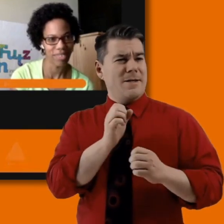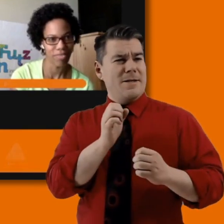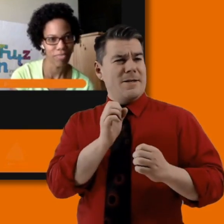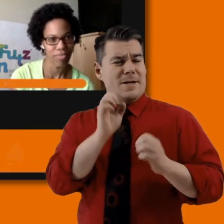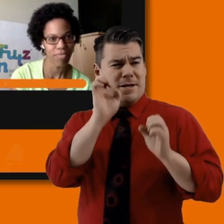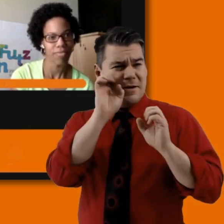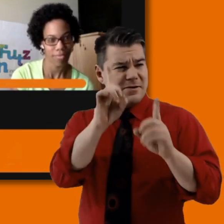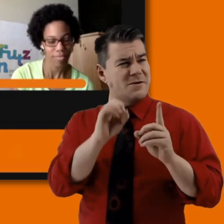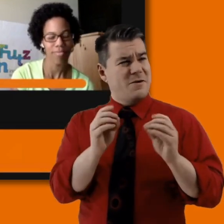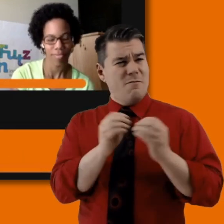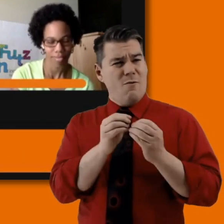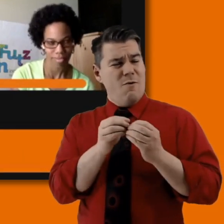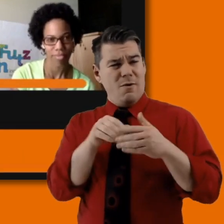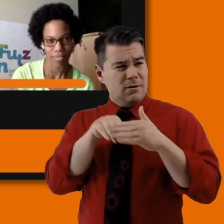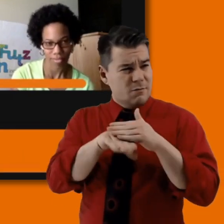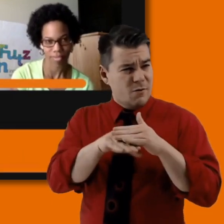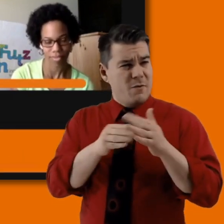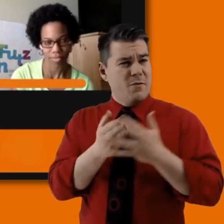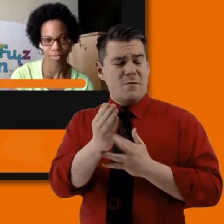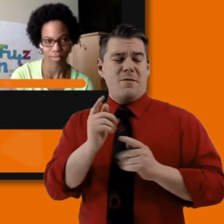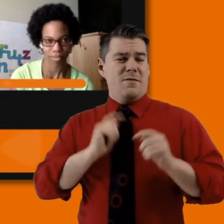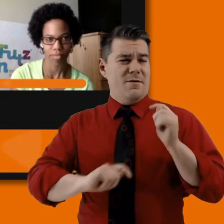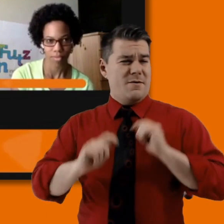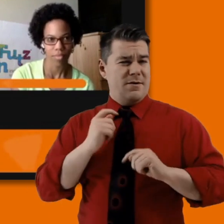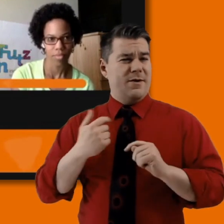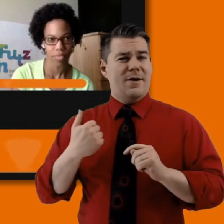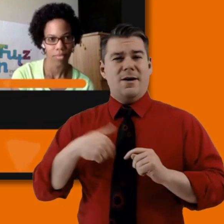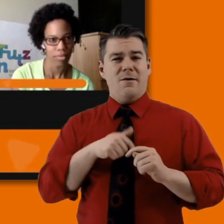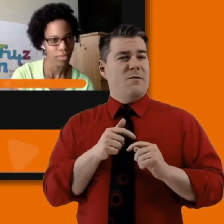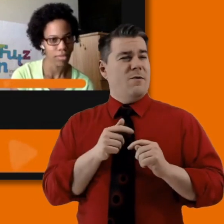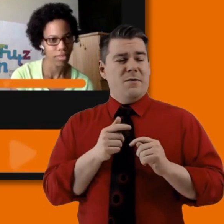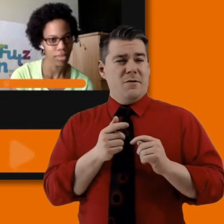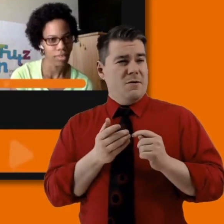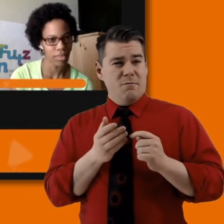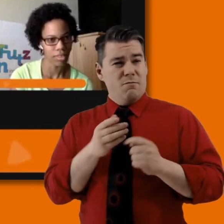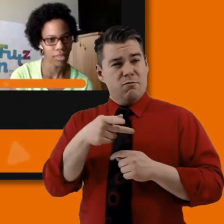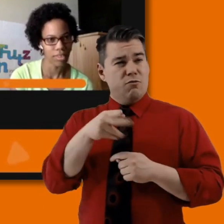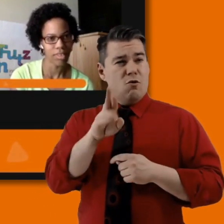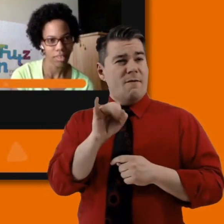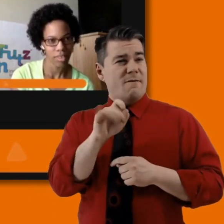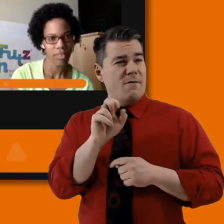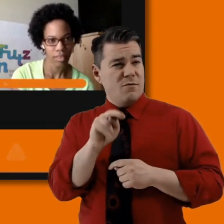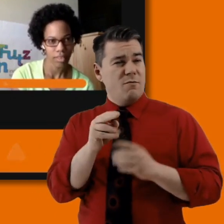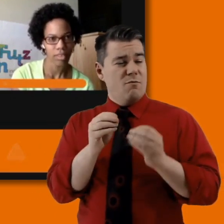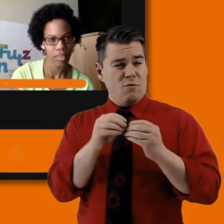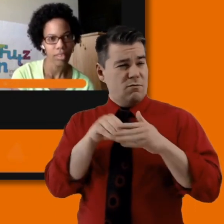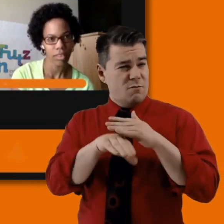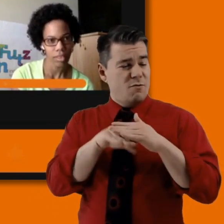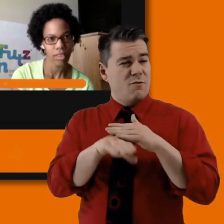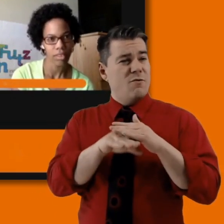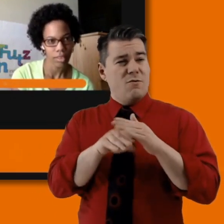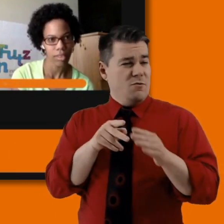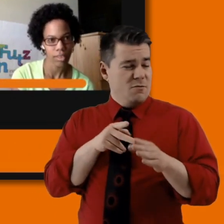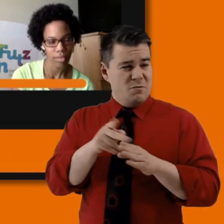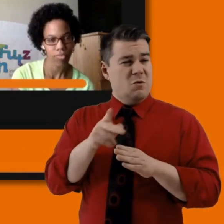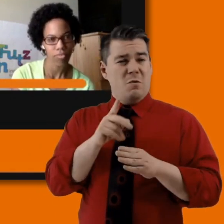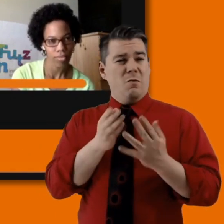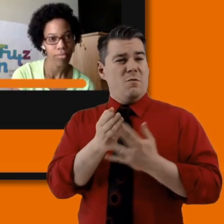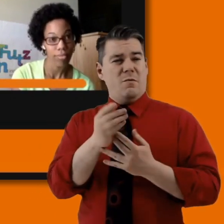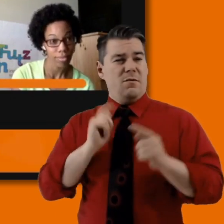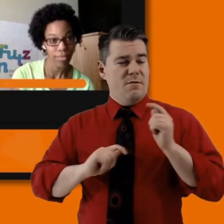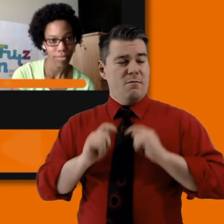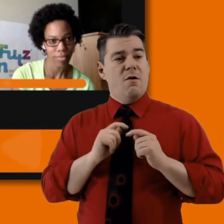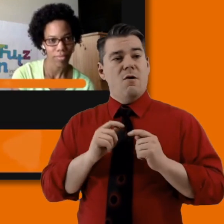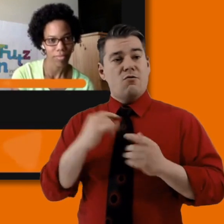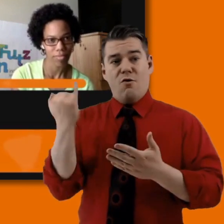through theater, how we can make our profession more accessible through theater, and just really blending the arts and therapy.